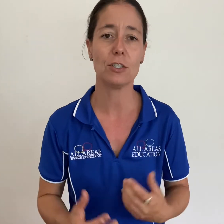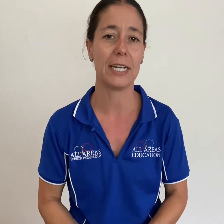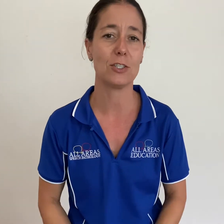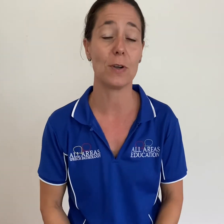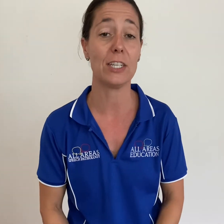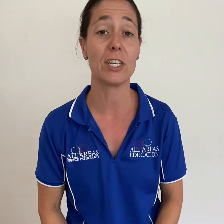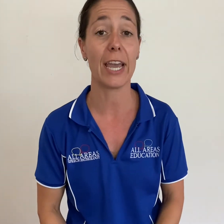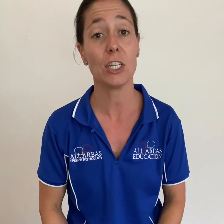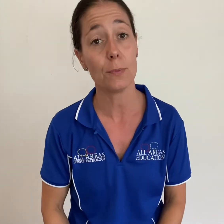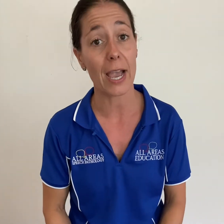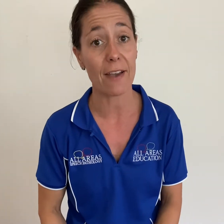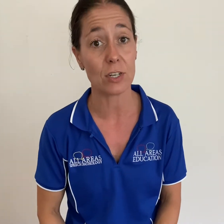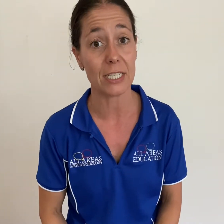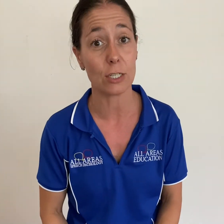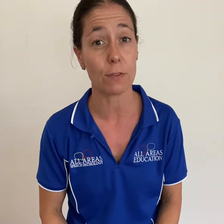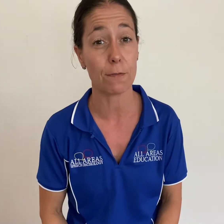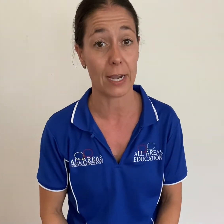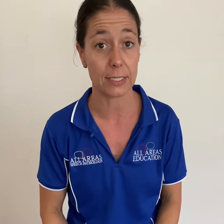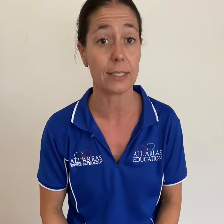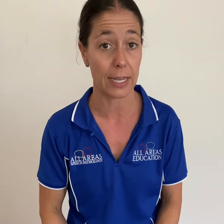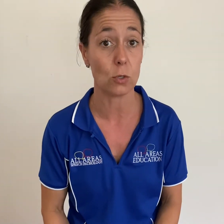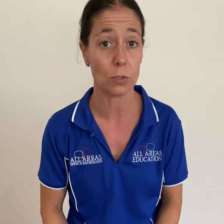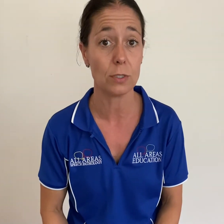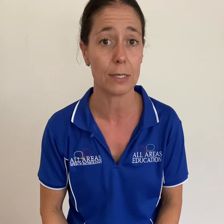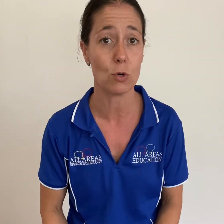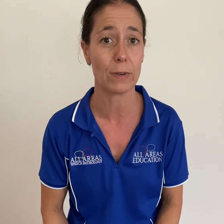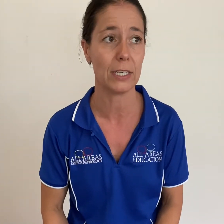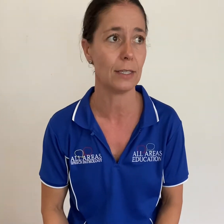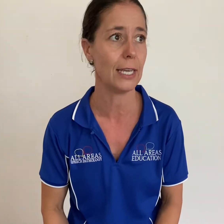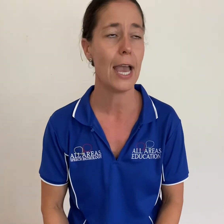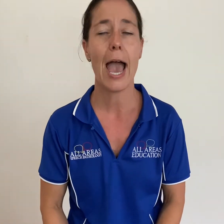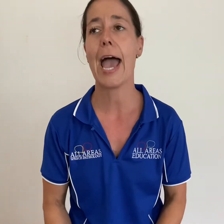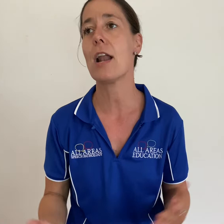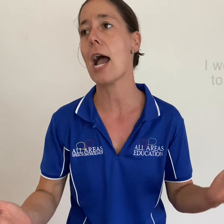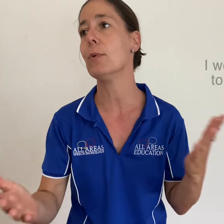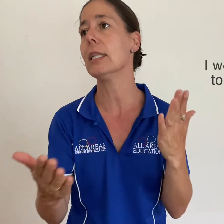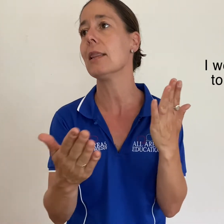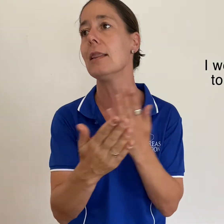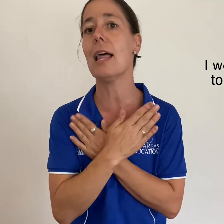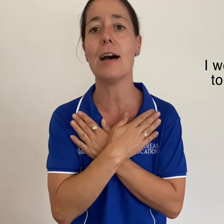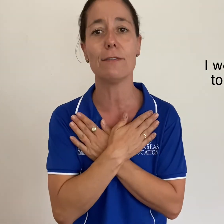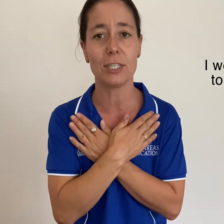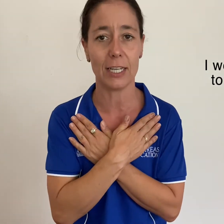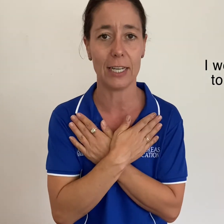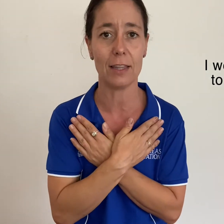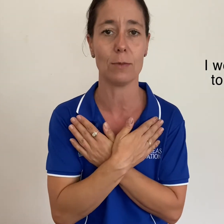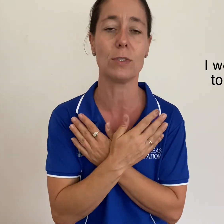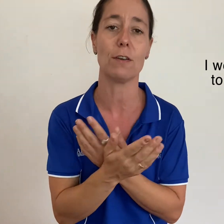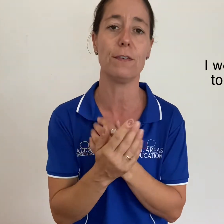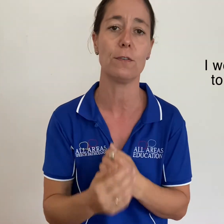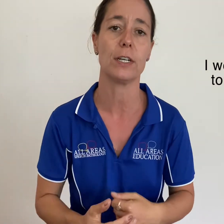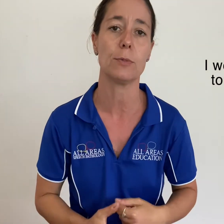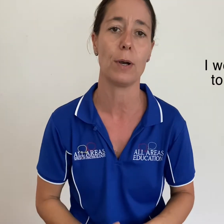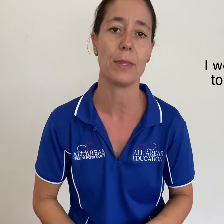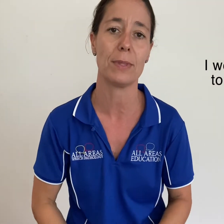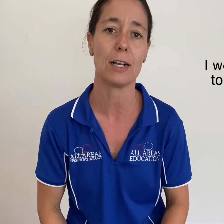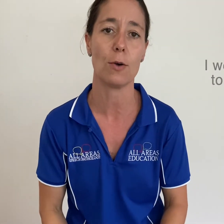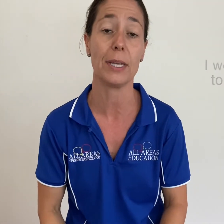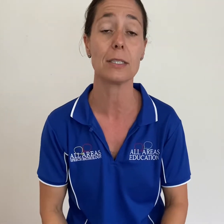teacher or educator, you might have an idea of the phrases that you're using more regularly, and I would love to hear them, so feel free to pop them in the comments.